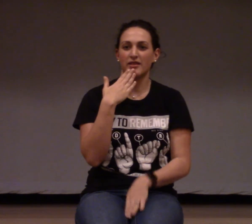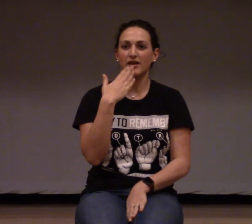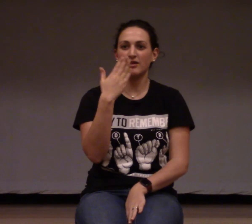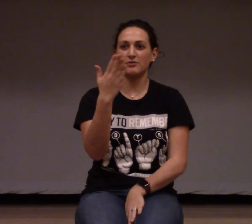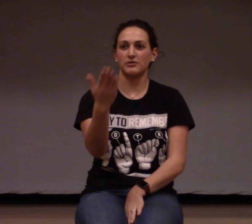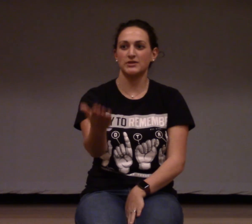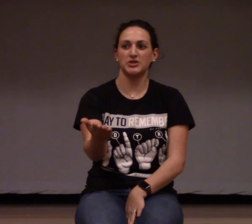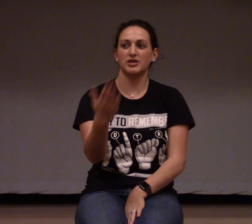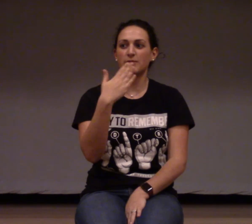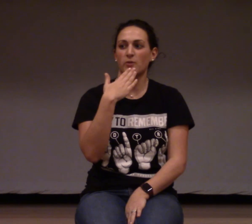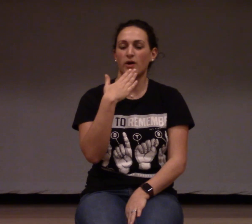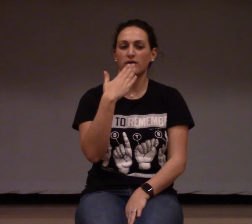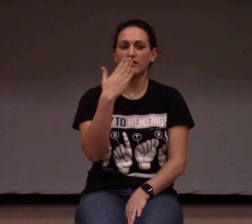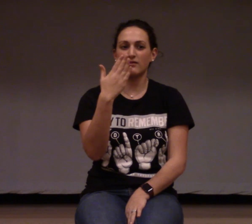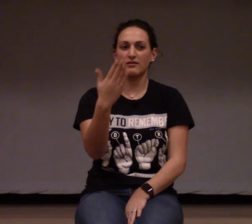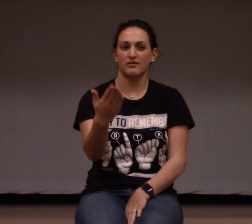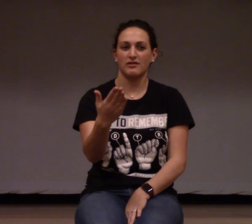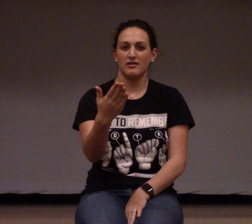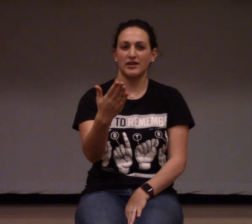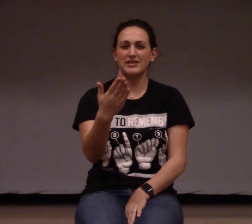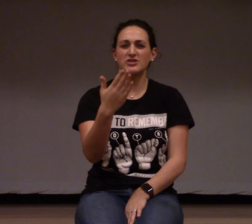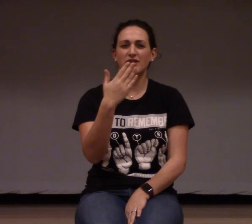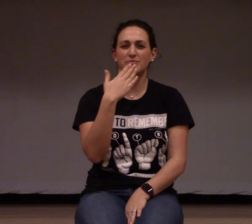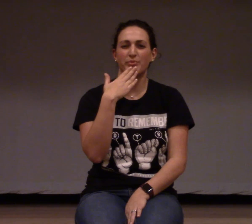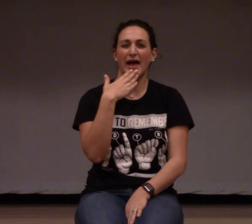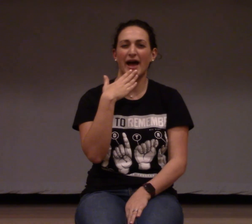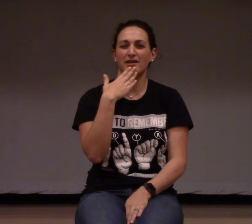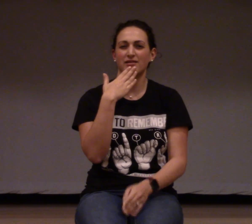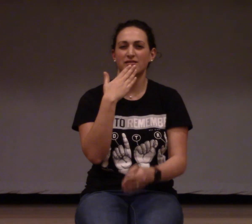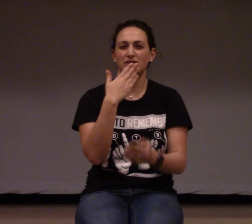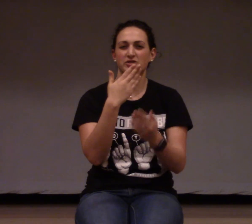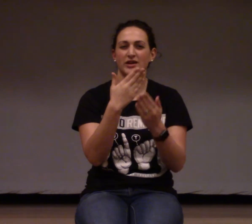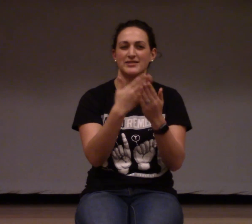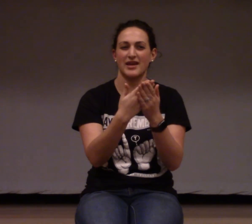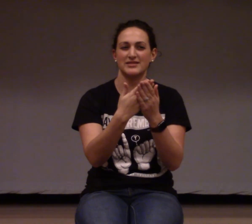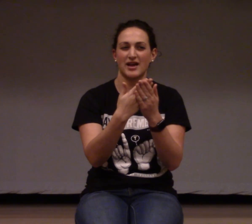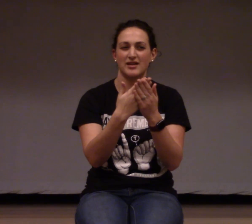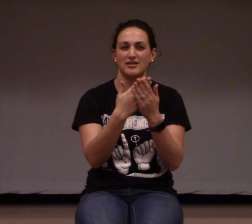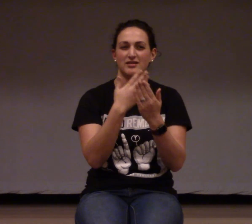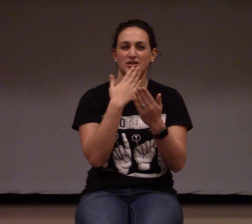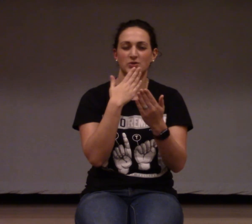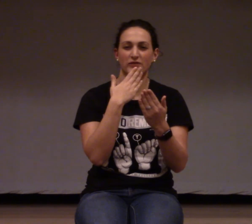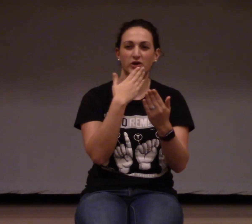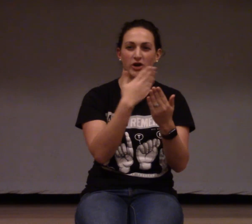thank you is just going to be one. Did I teach you guys bad? Make sure you guys see that sign. So we have good,